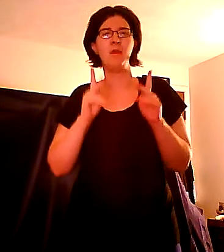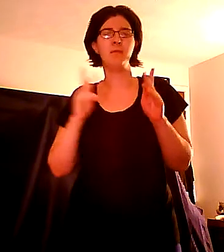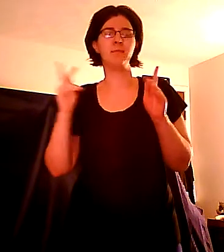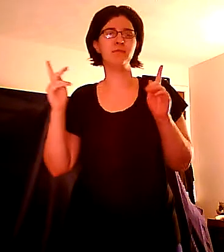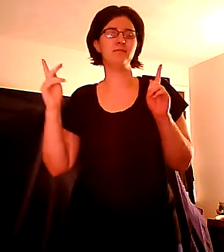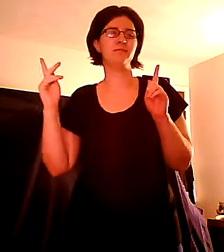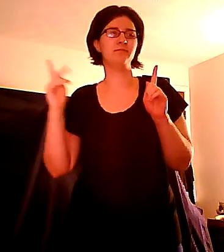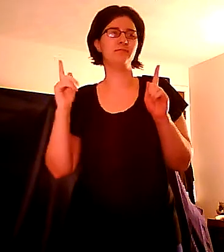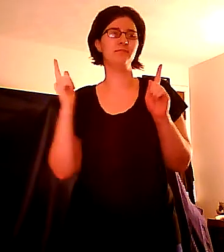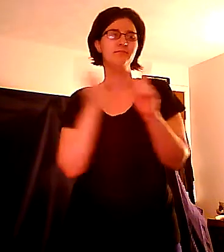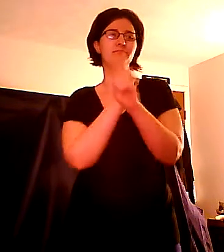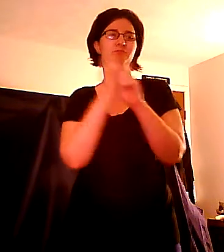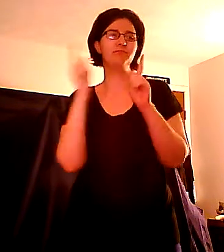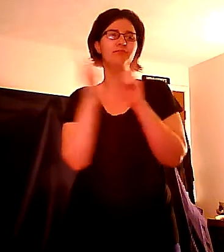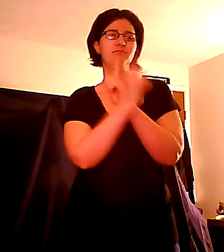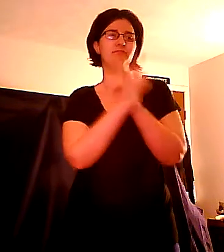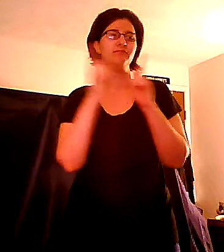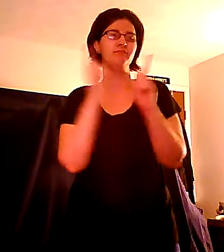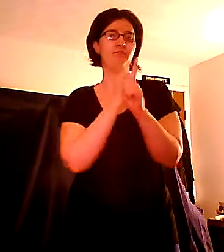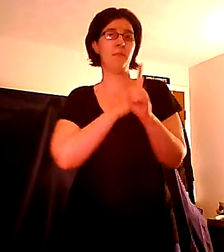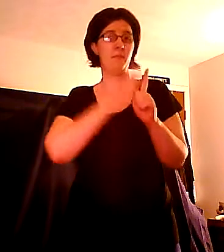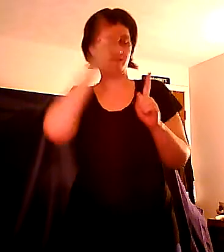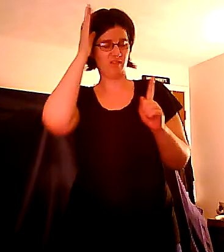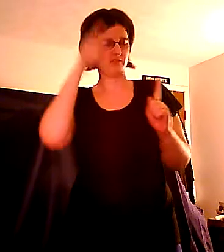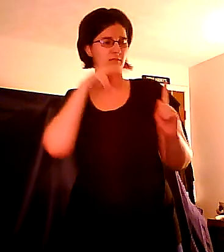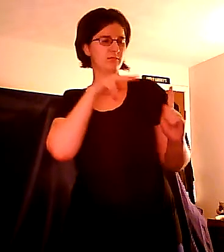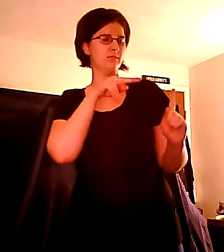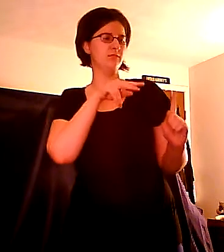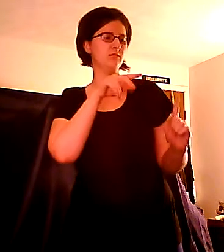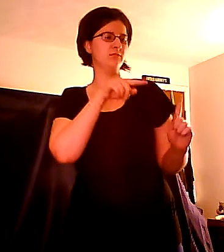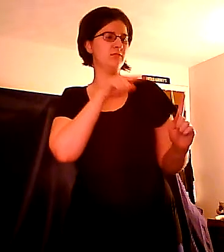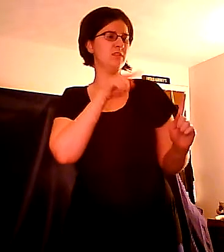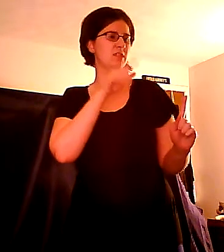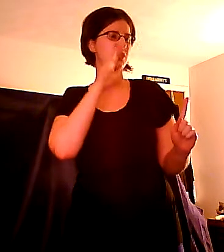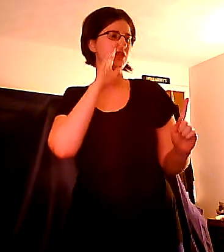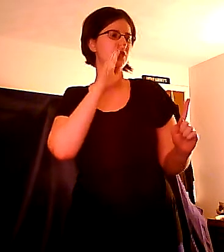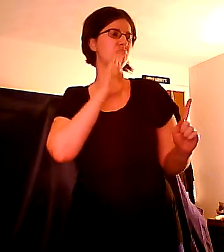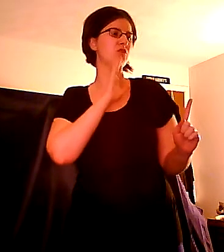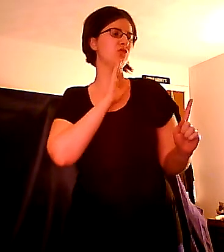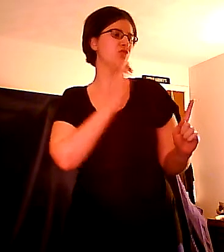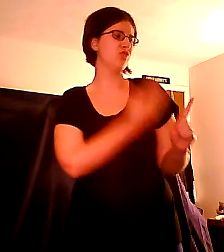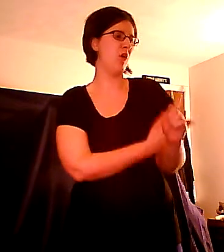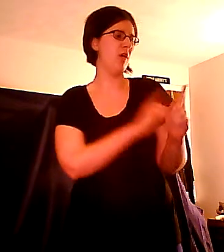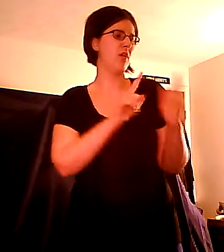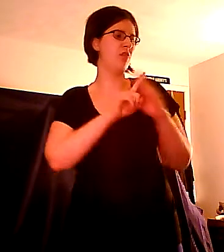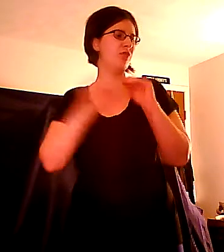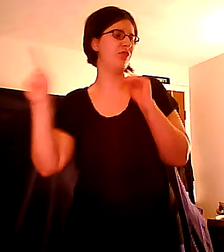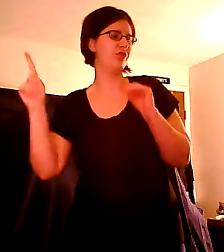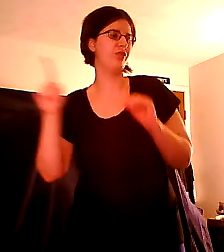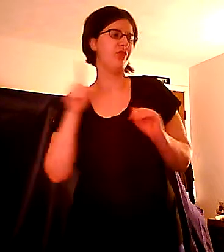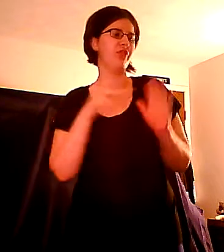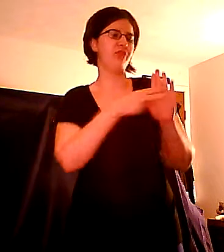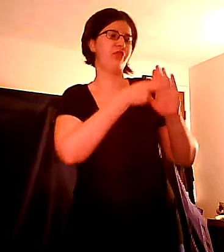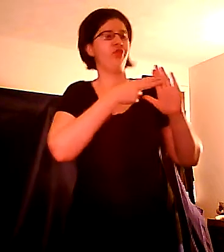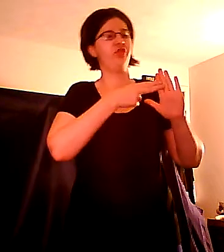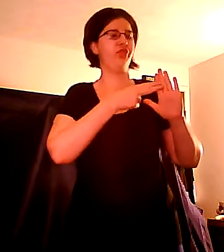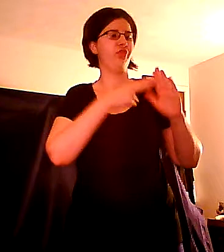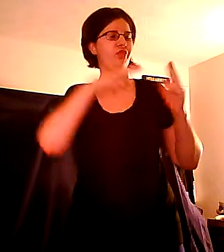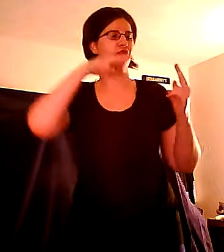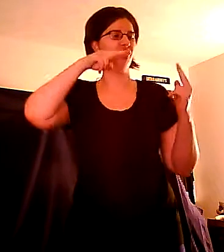People are enjoying. And the day before the actual ceremony happens, we were dancing, having excitement. And through all the